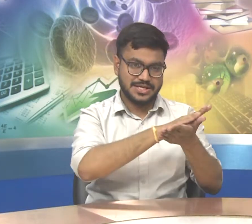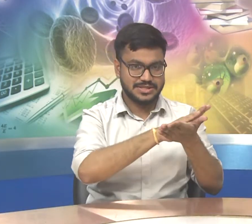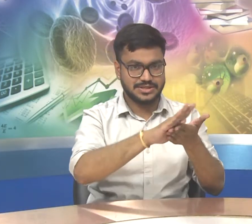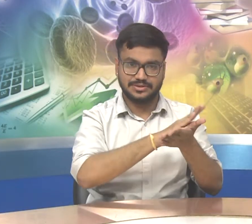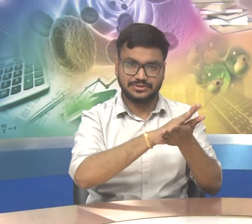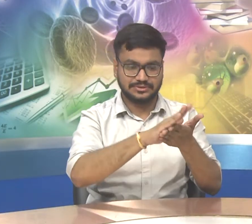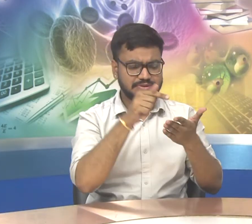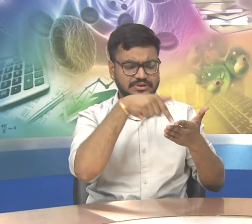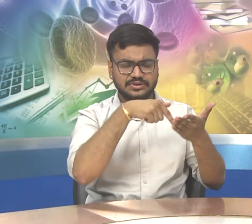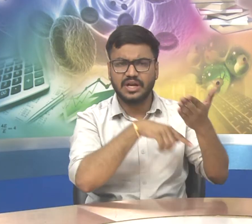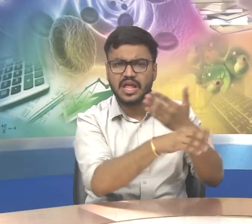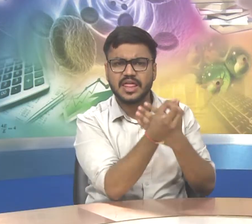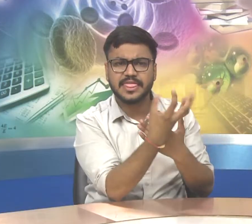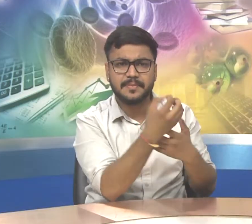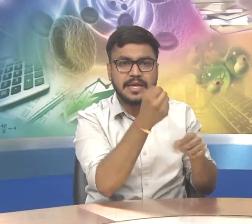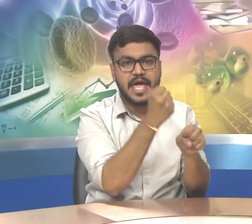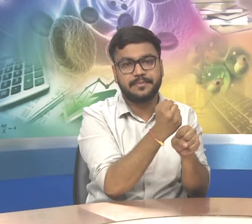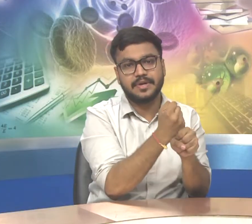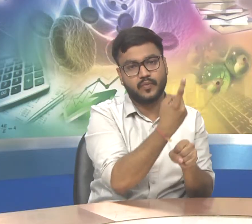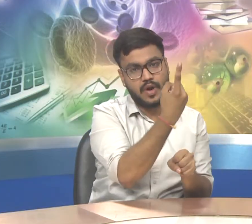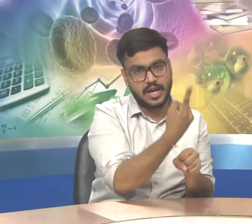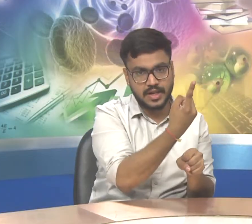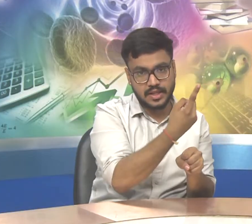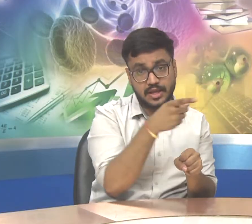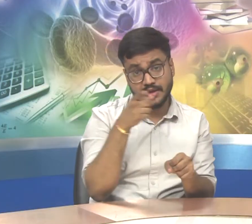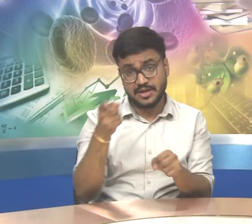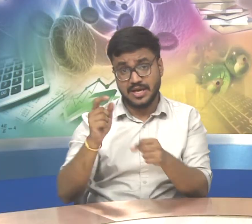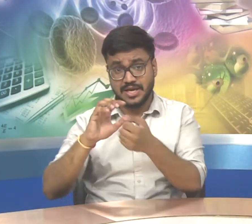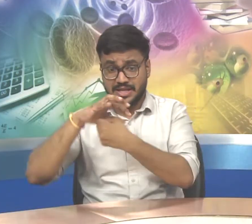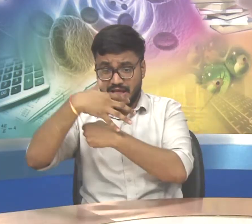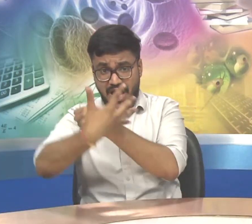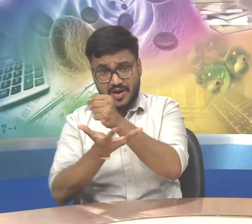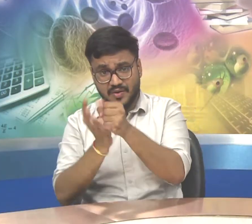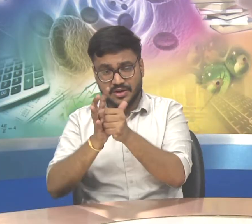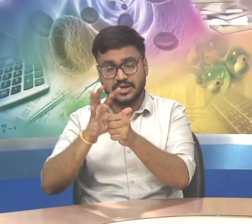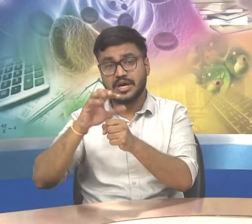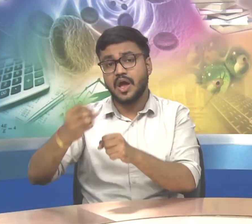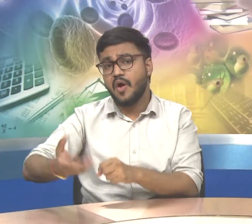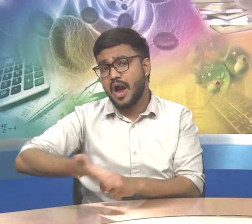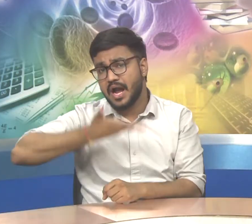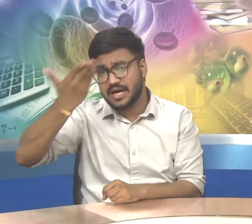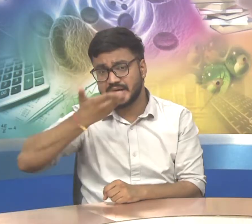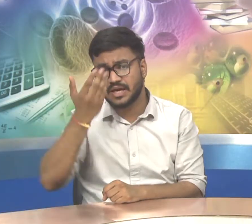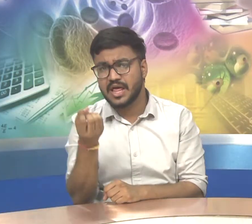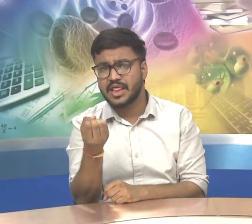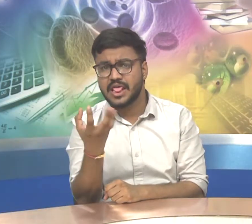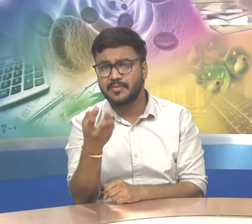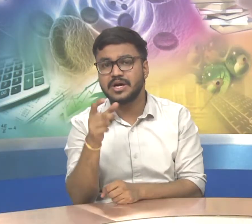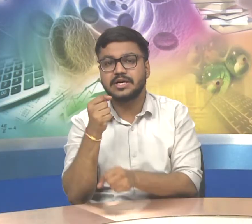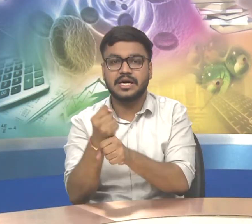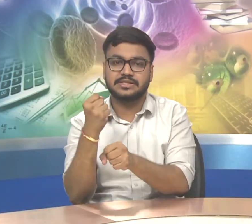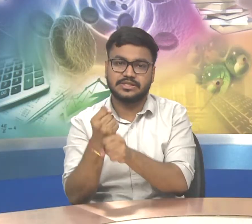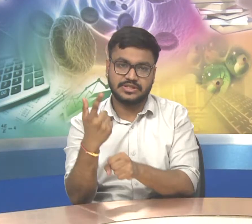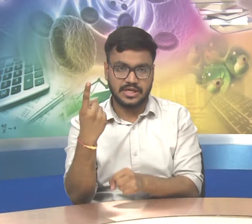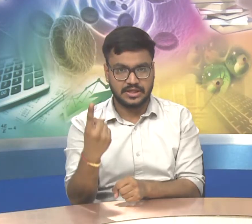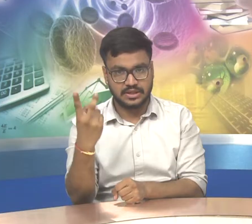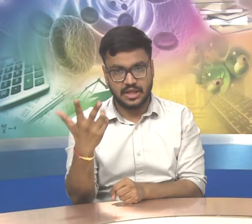For example, there is a 1 gram of hydrogen which reacts with